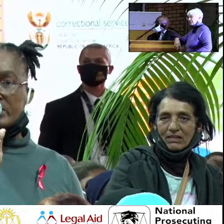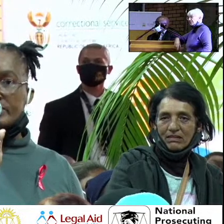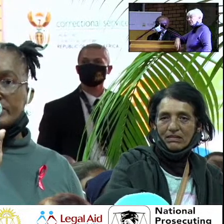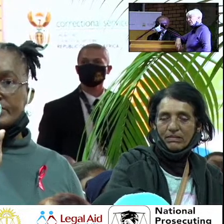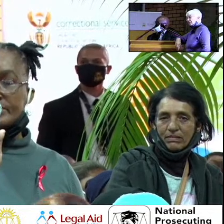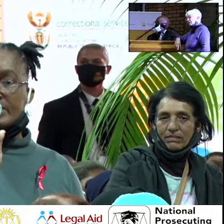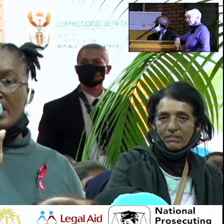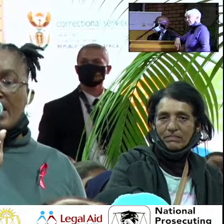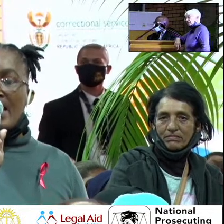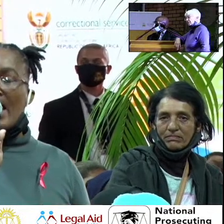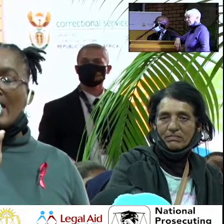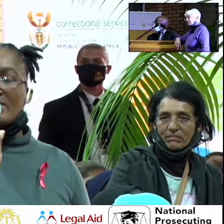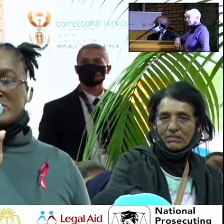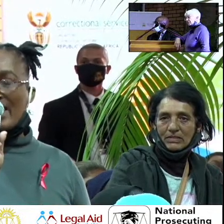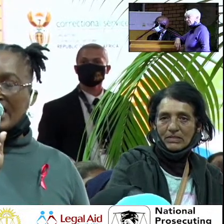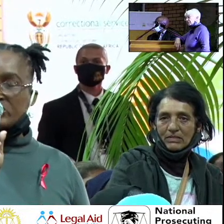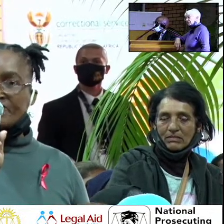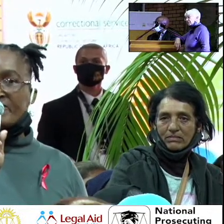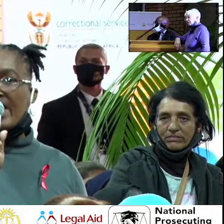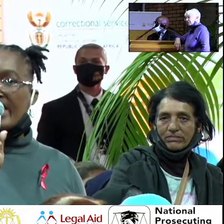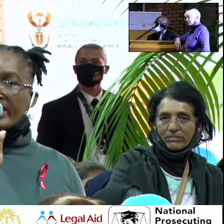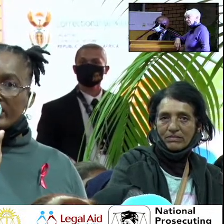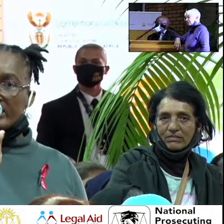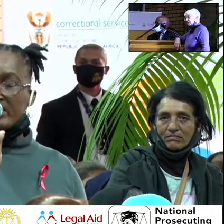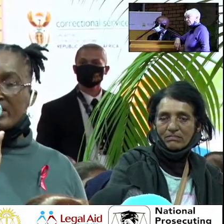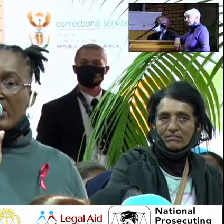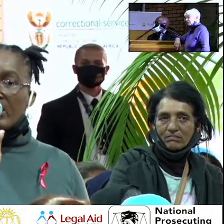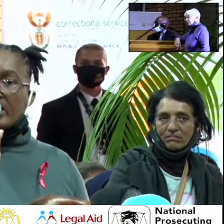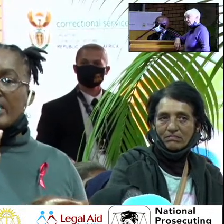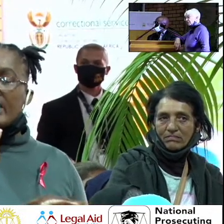sister. I am tired of crying.